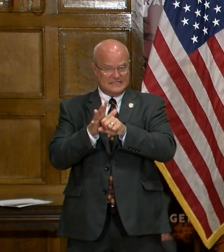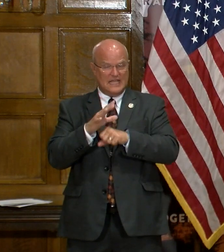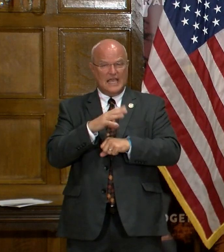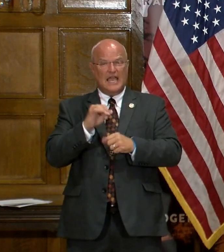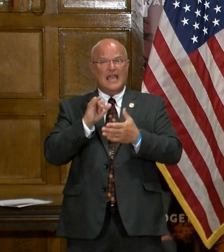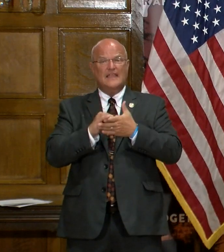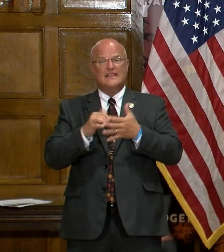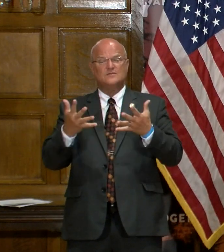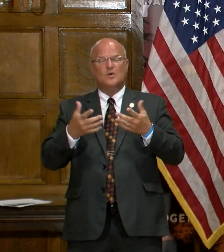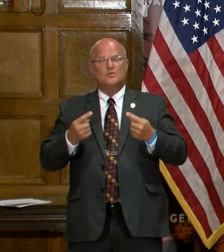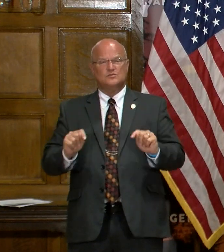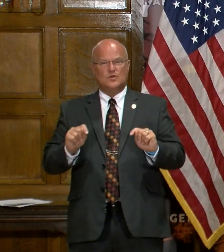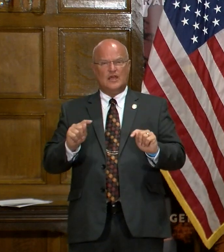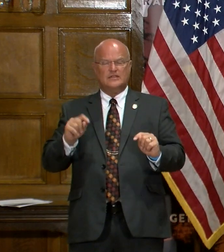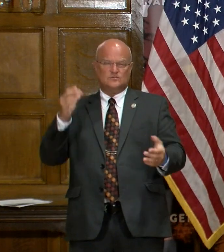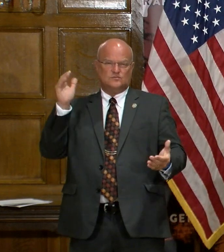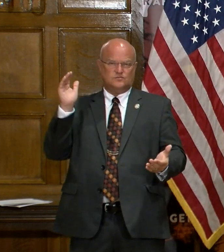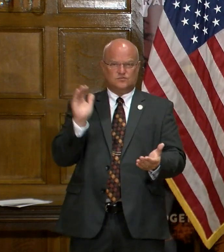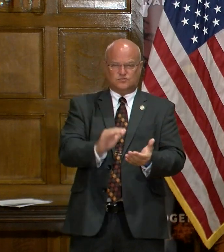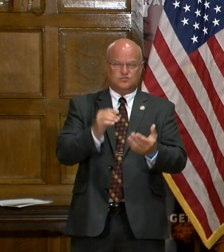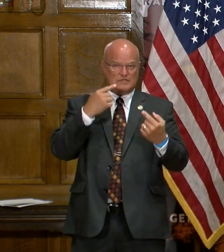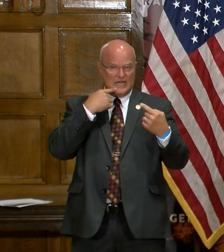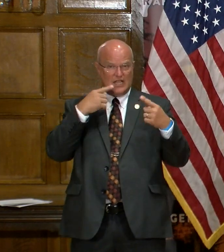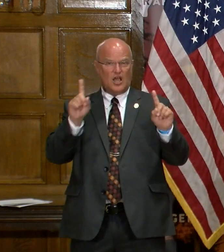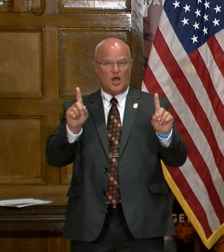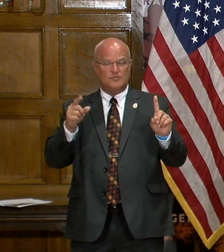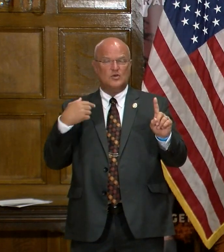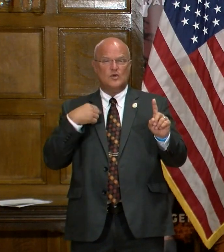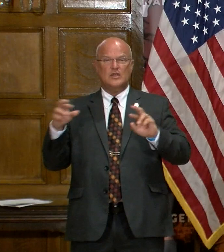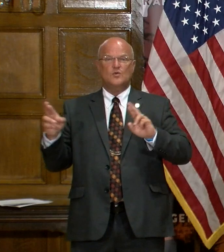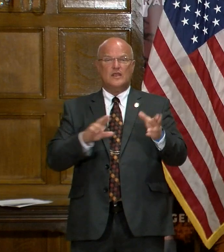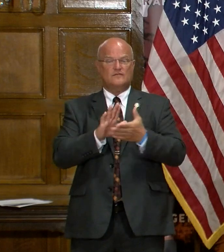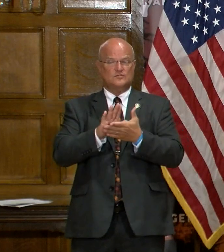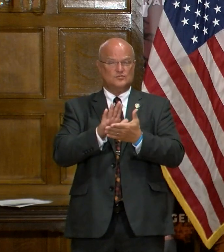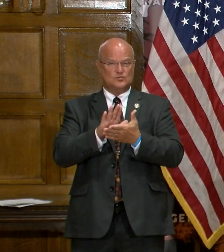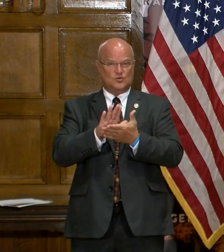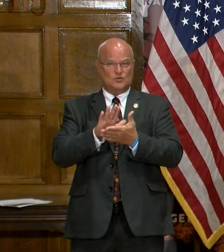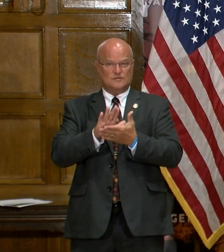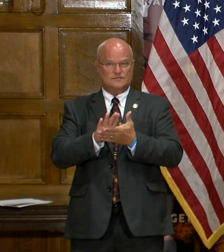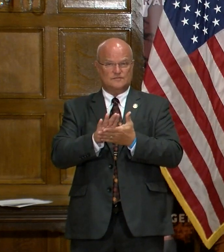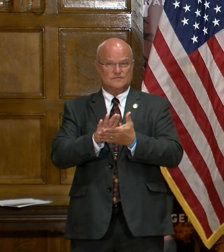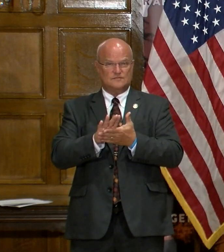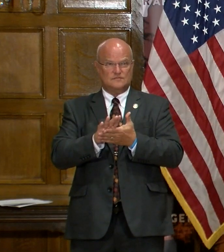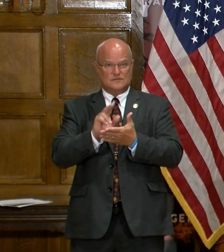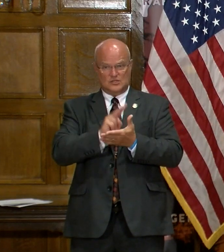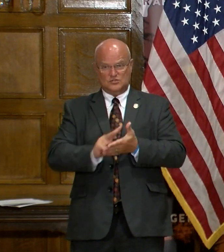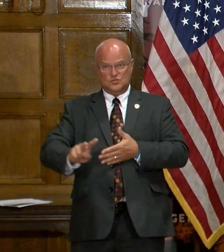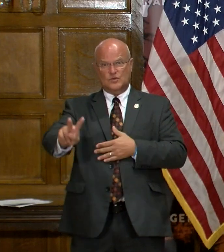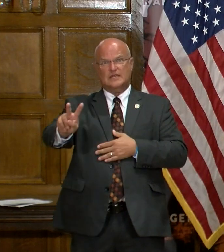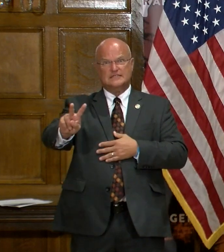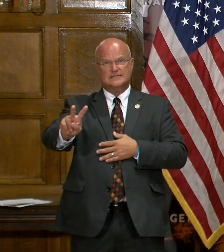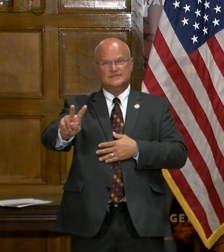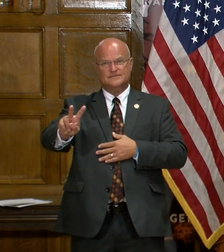those are the measures that we're trying to accomplish as we get ready for school, which is 2 weeks